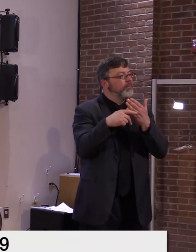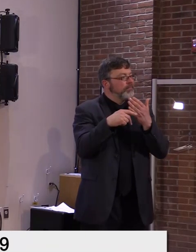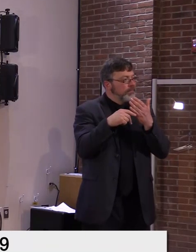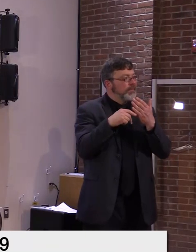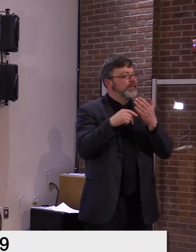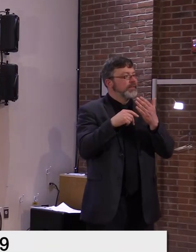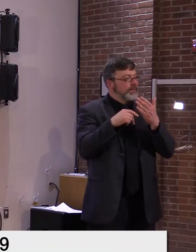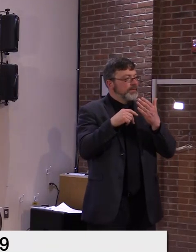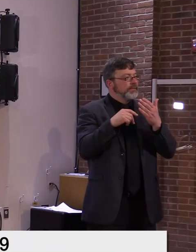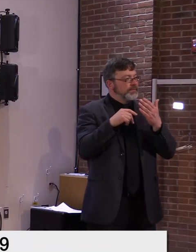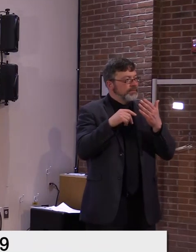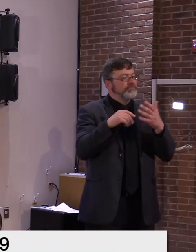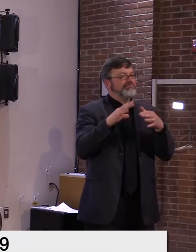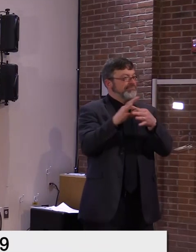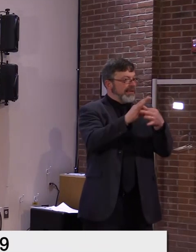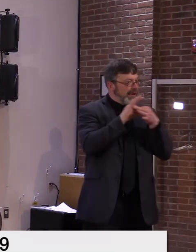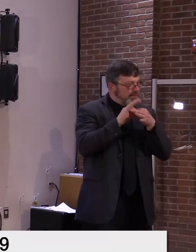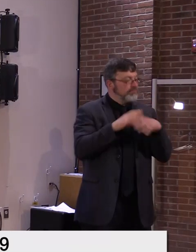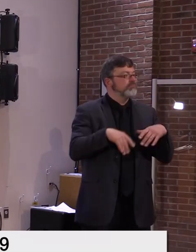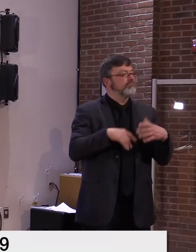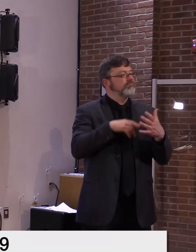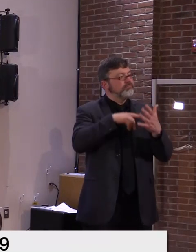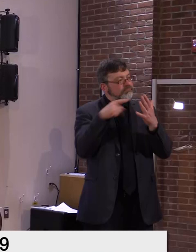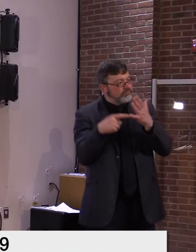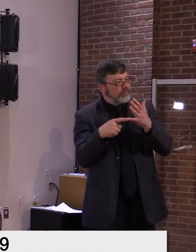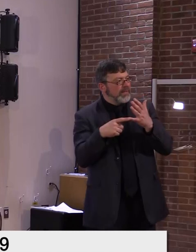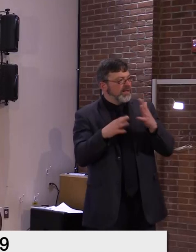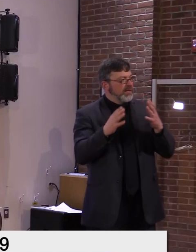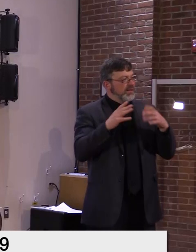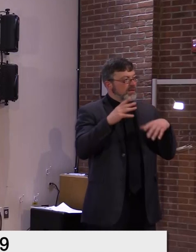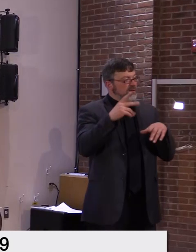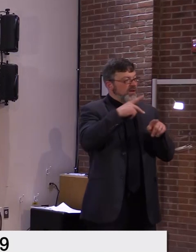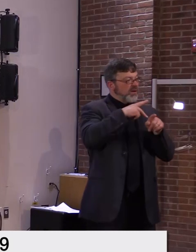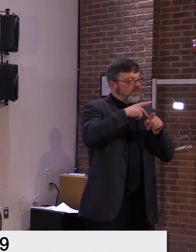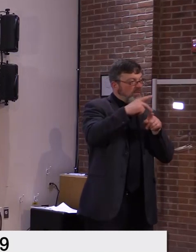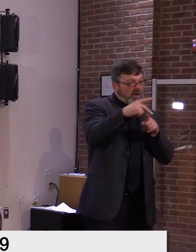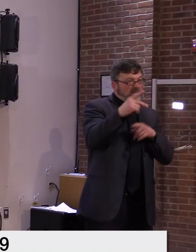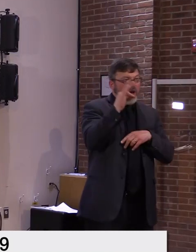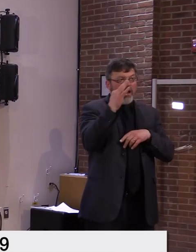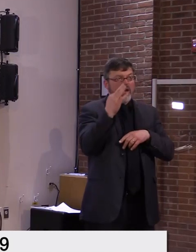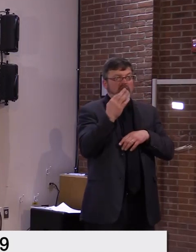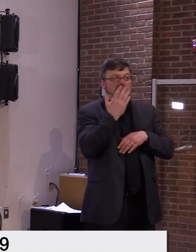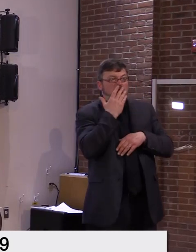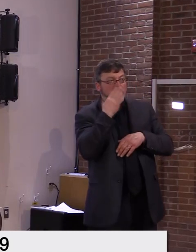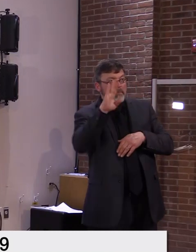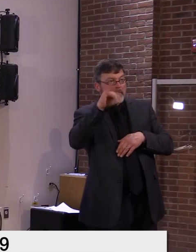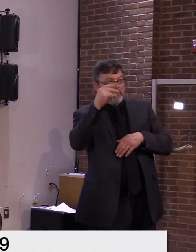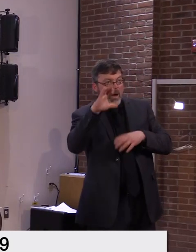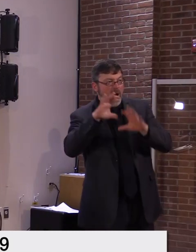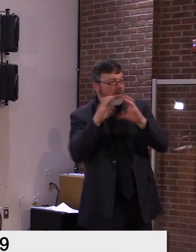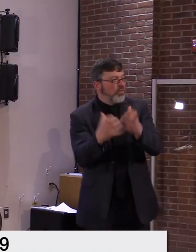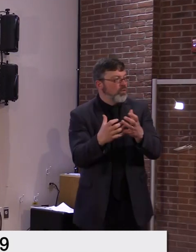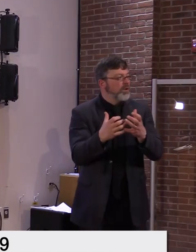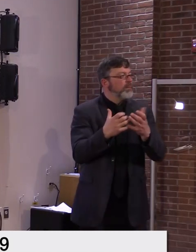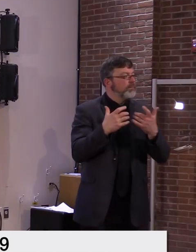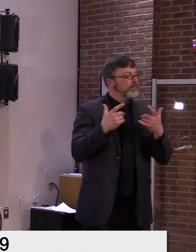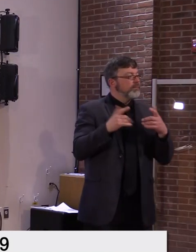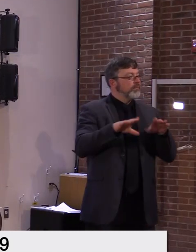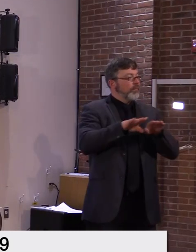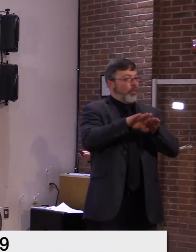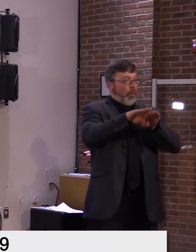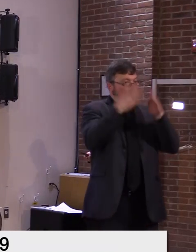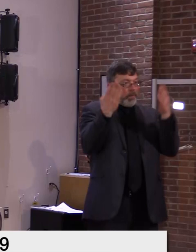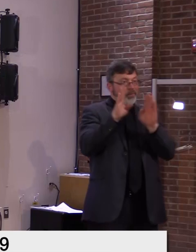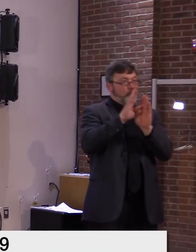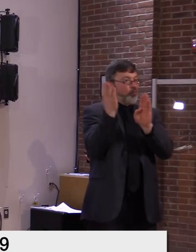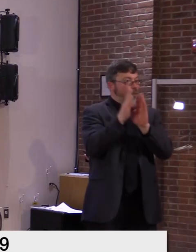Perspective, the Cities of Burlington and Winooski, Bridges to Health, Open Door Clinic,